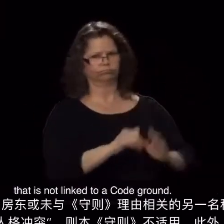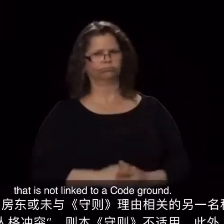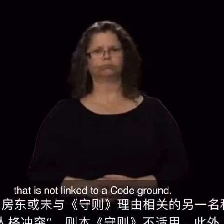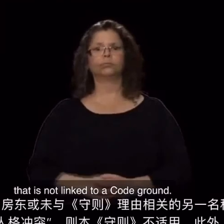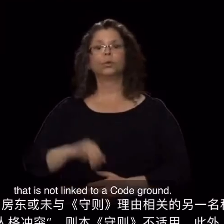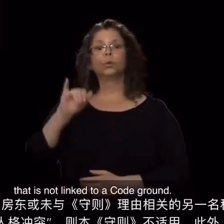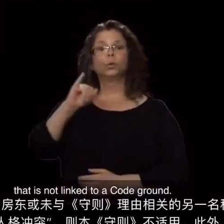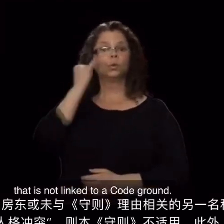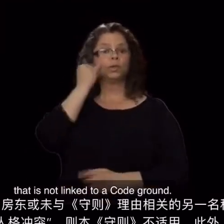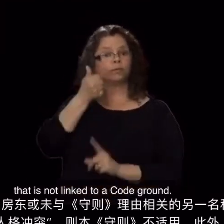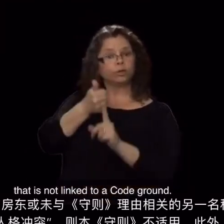code ground.